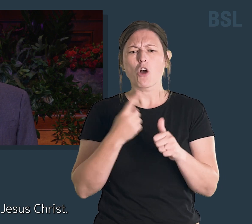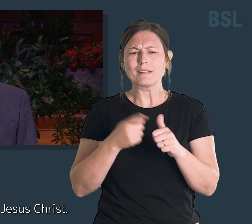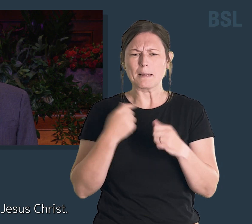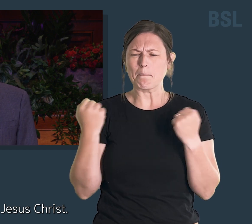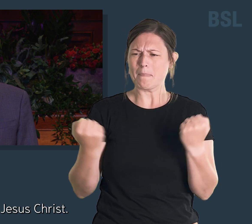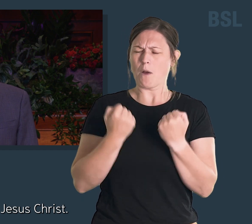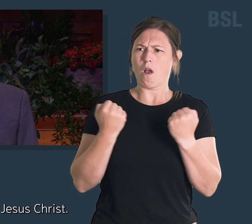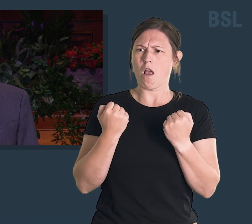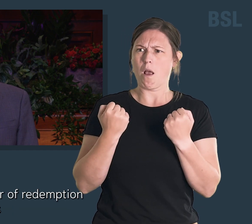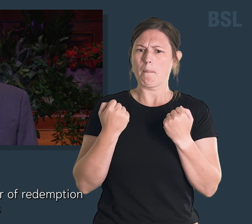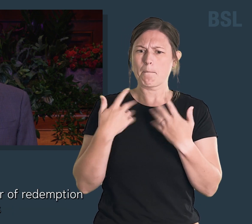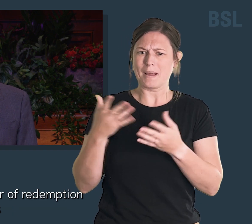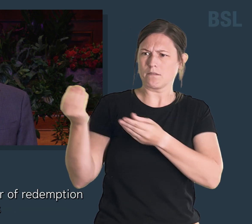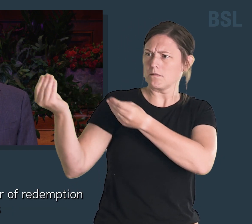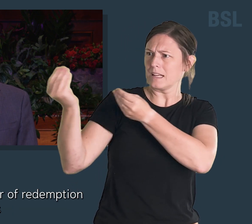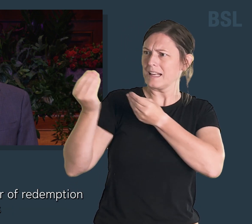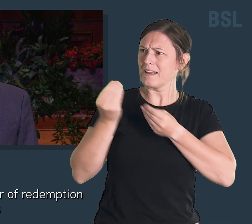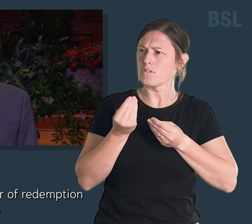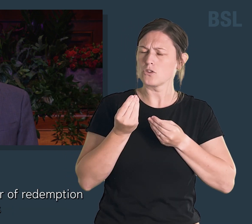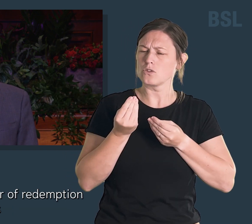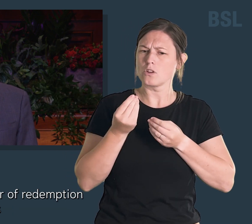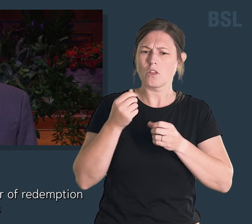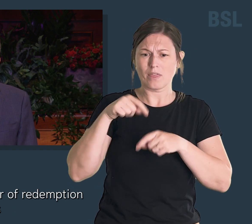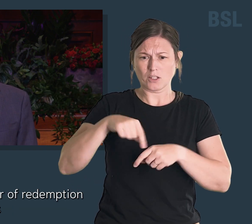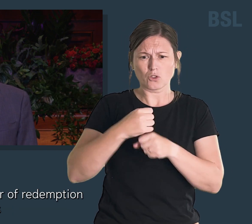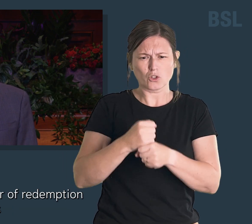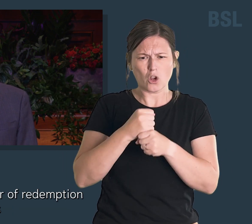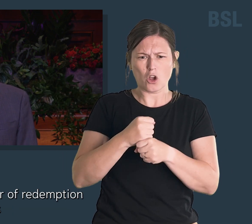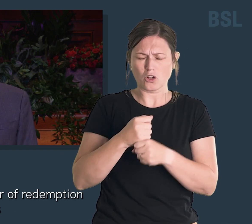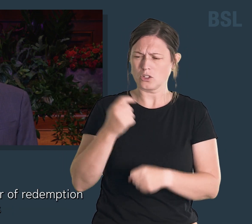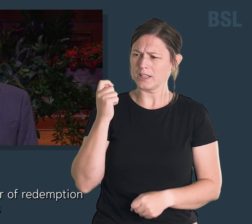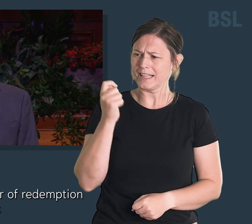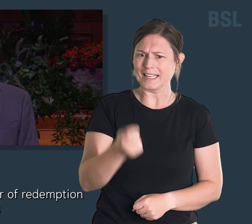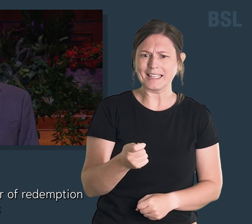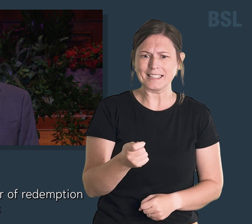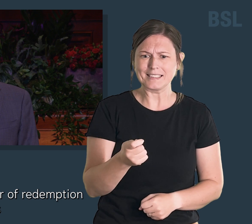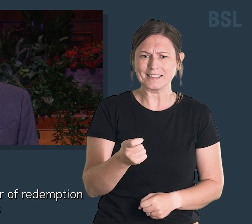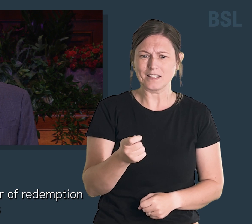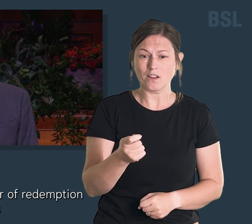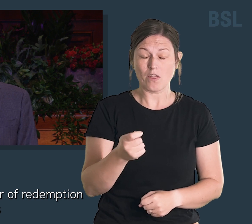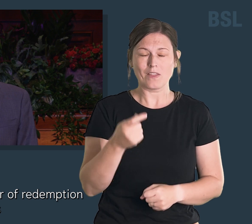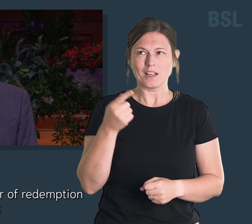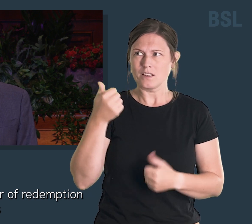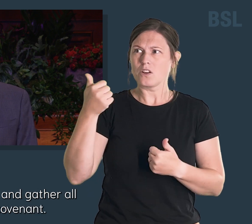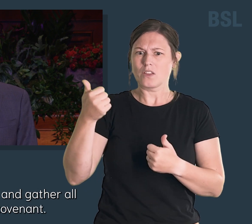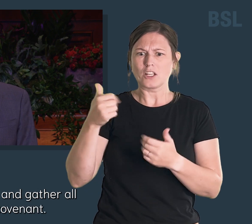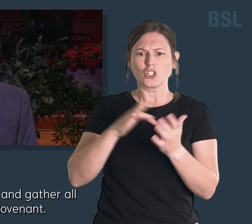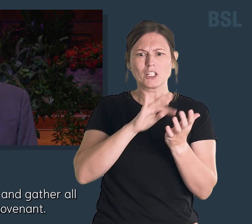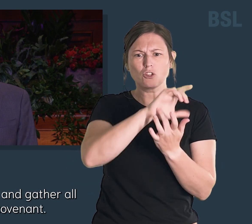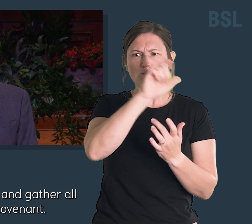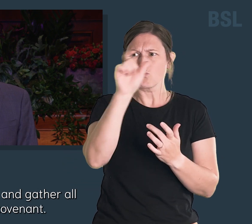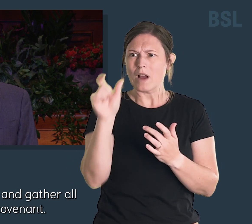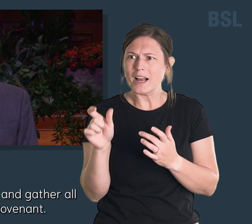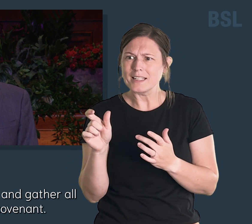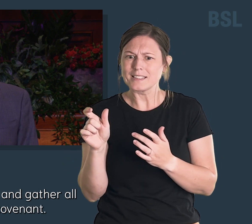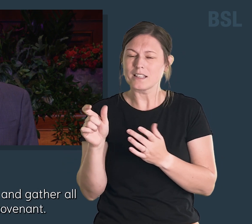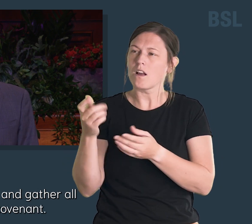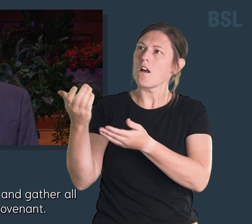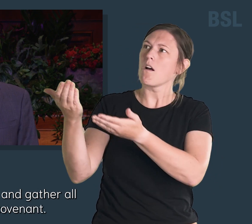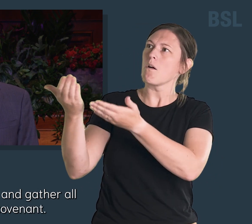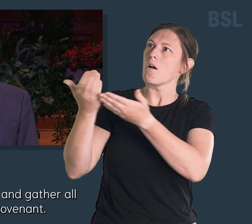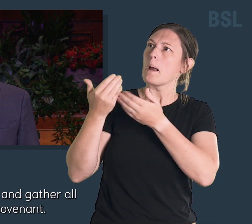Jesus Christ, the good news of His or of redemption through Him, to all parts and peoples of the earth,